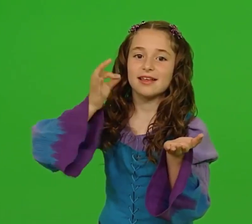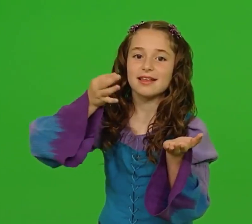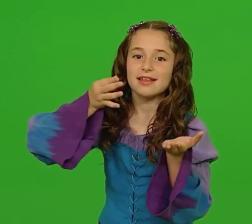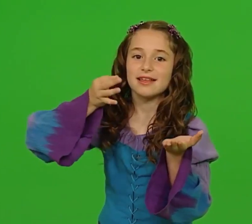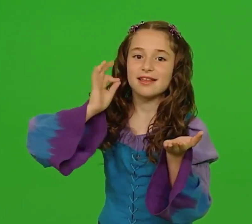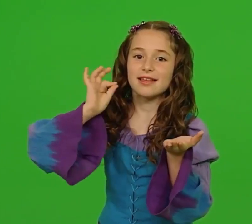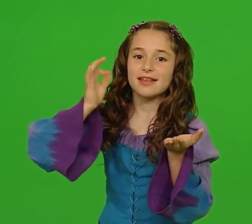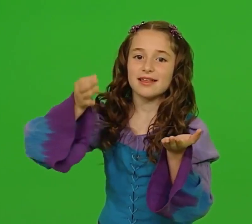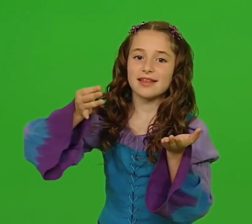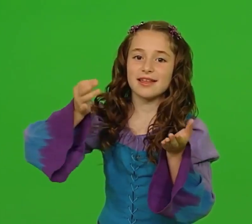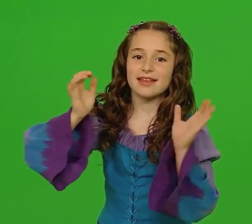tea.